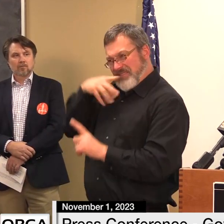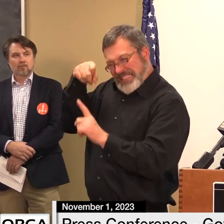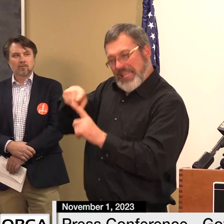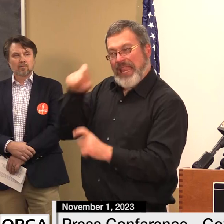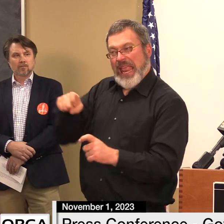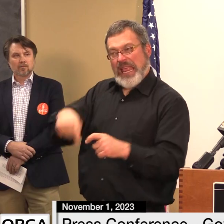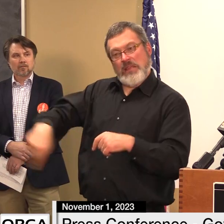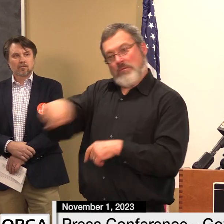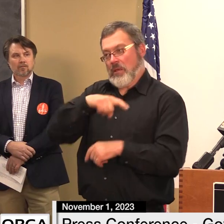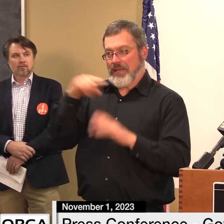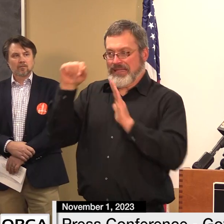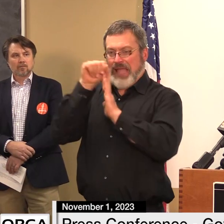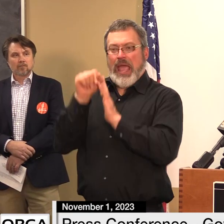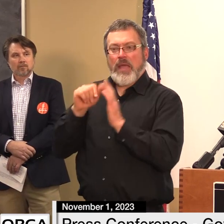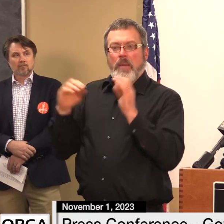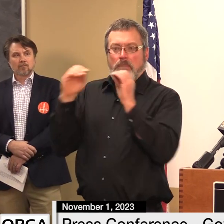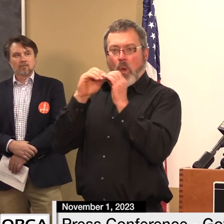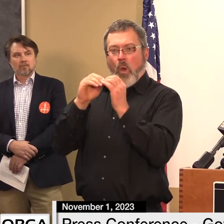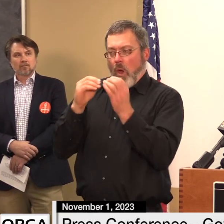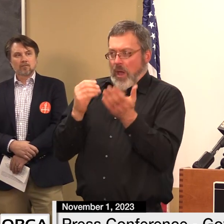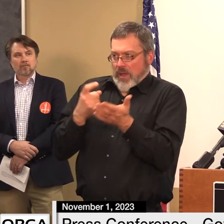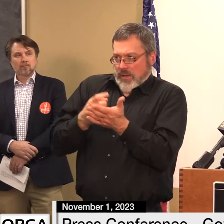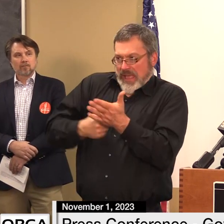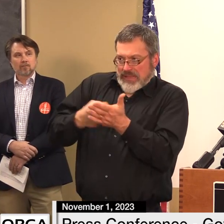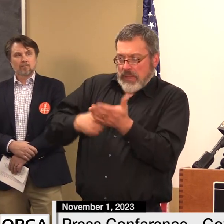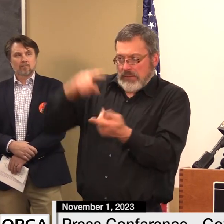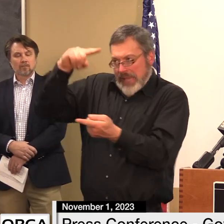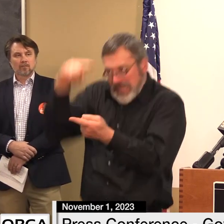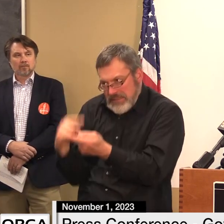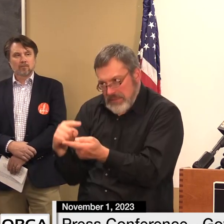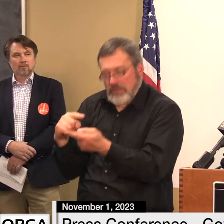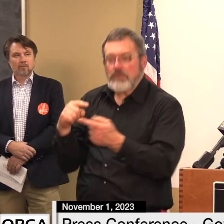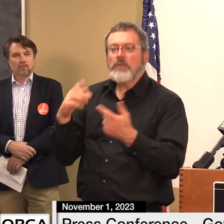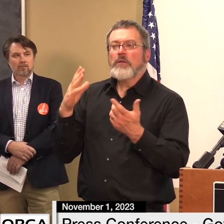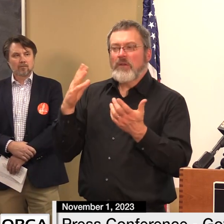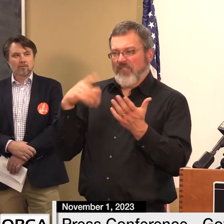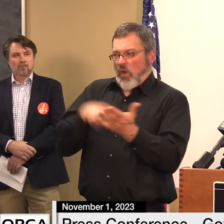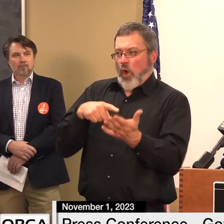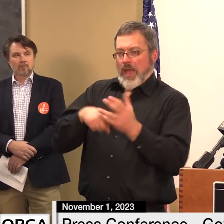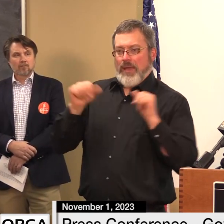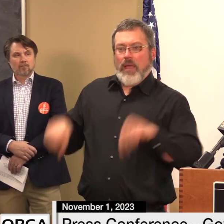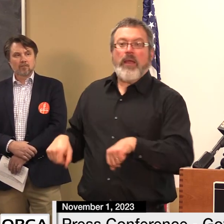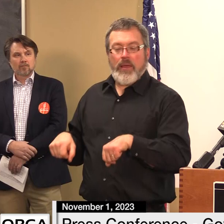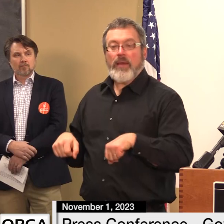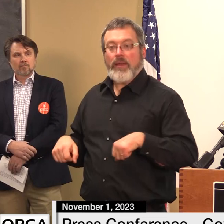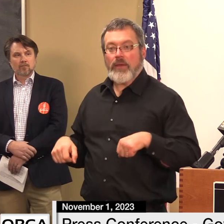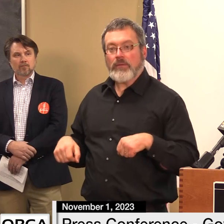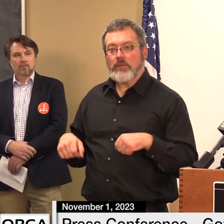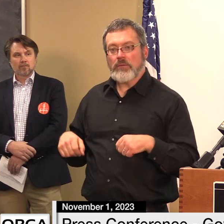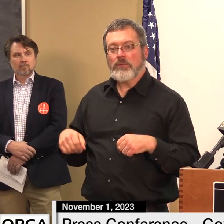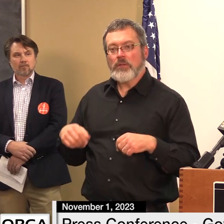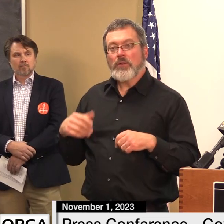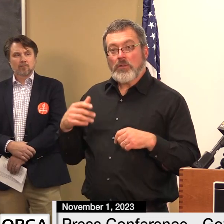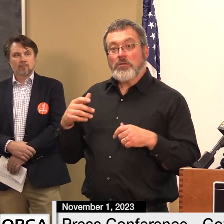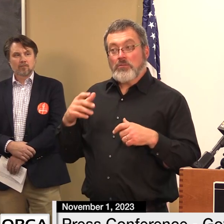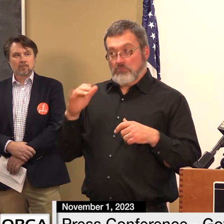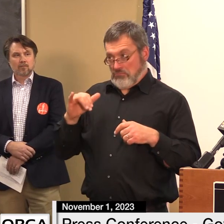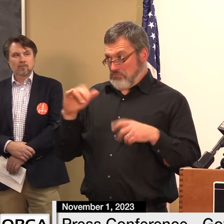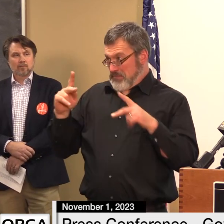taxing people and raising taxes and the cost of living on people here and expect them to stay or be able to survive here.